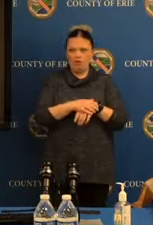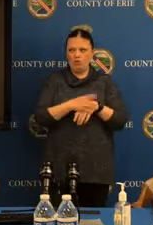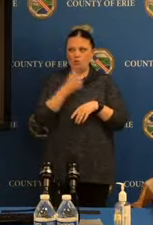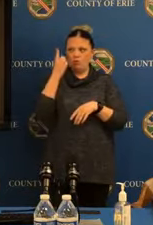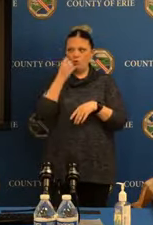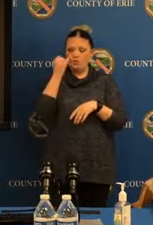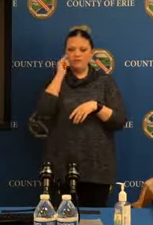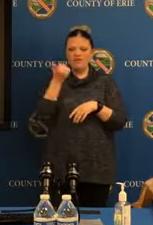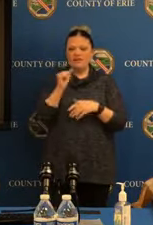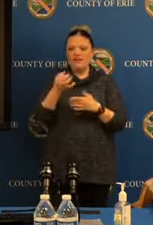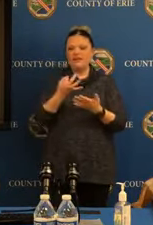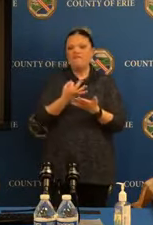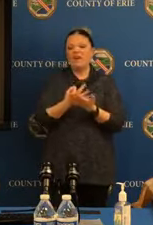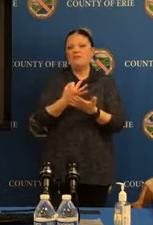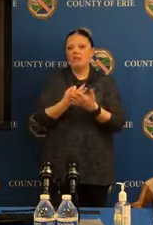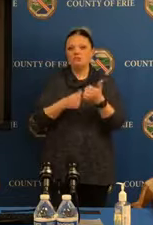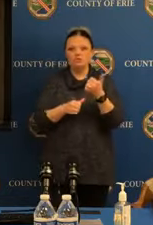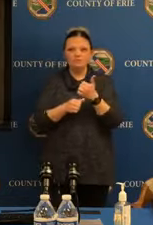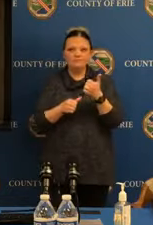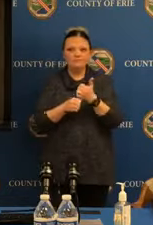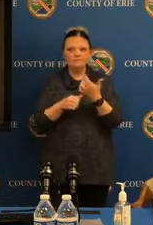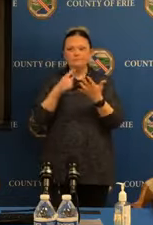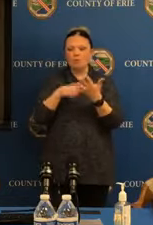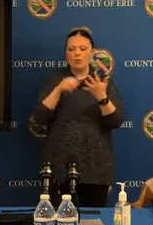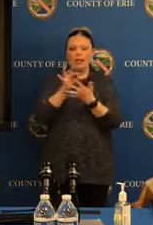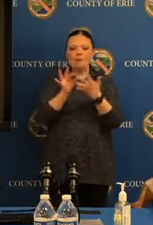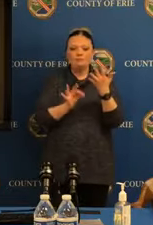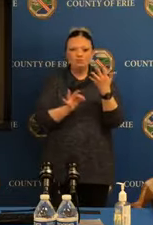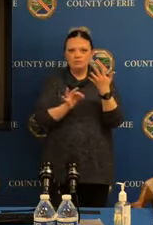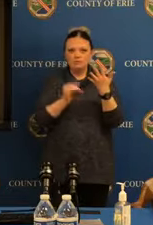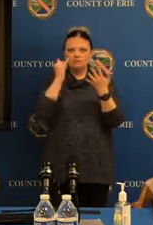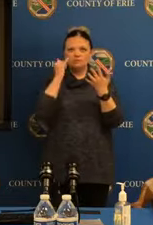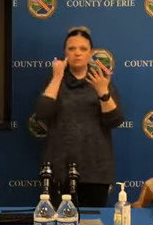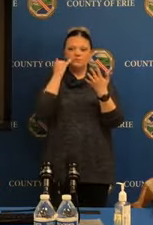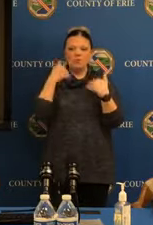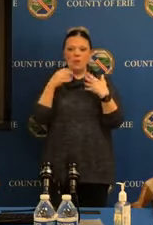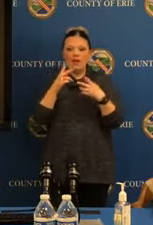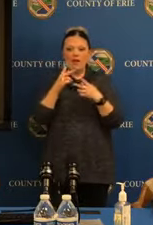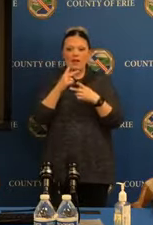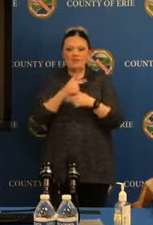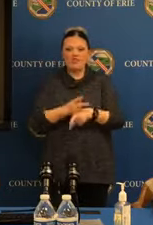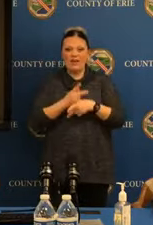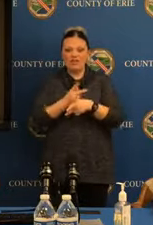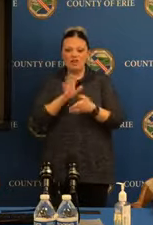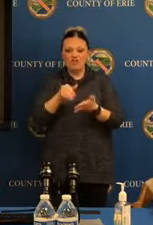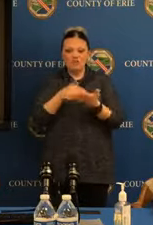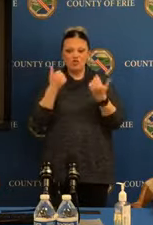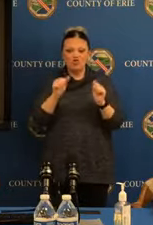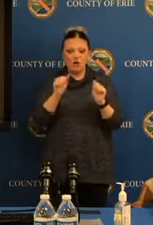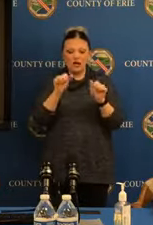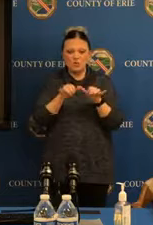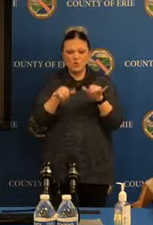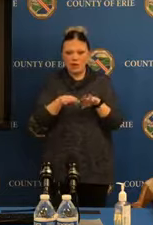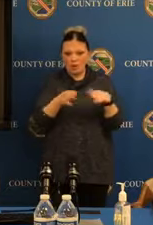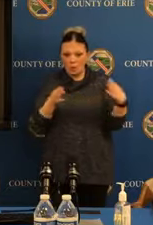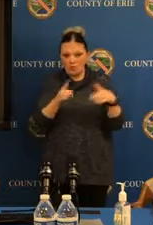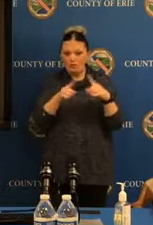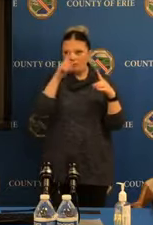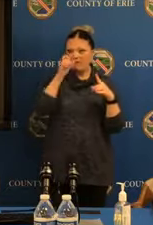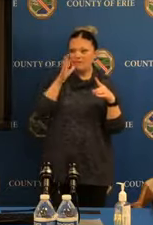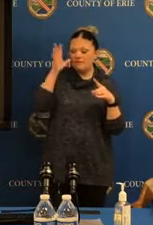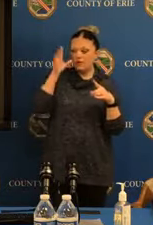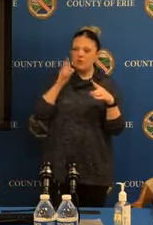there's any financial relief or any, what are their options? They have a childcare center which is now trying to stay open for essential workers, but because parents